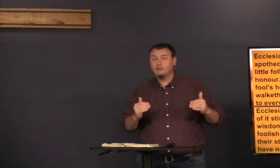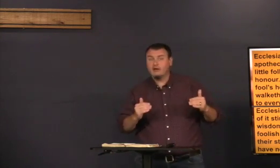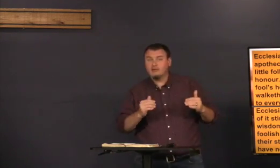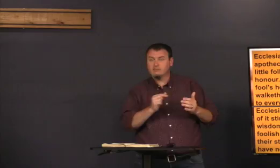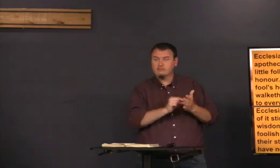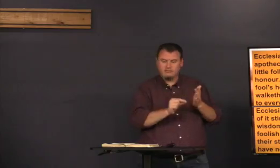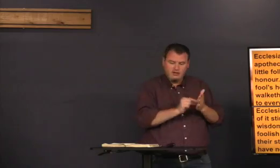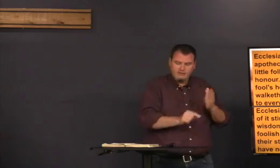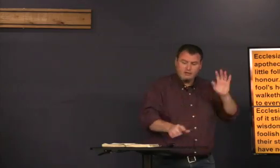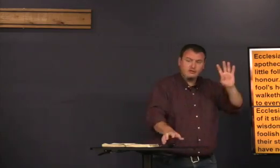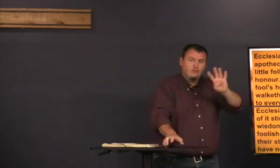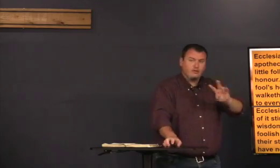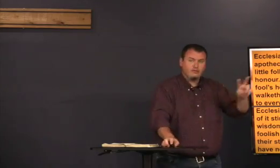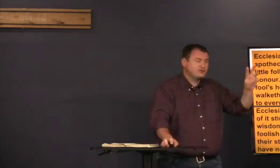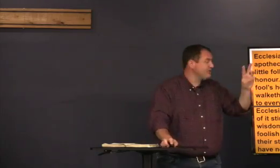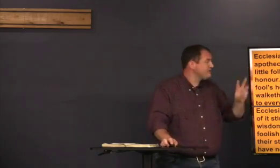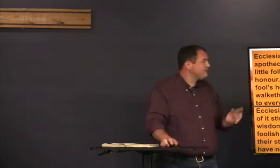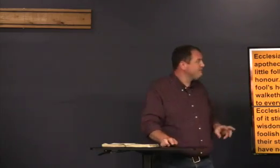on. Verse 4 through 6.